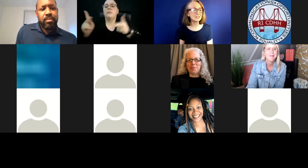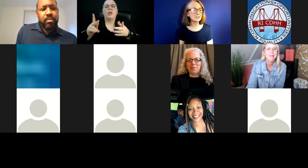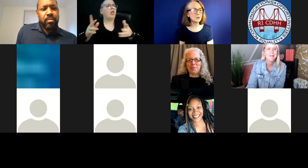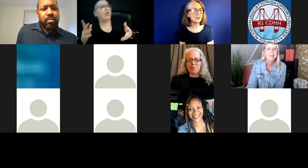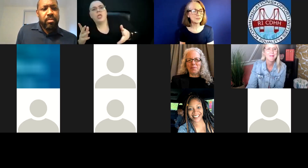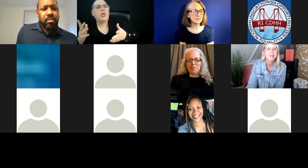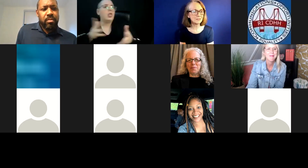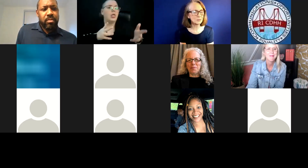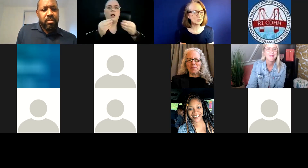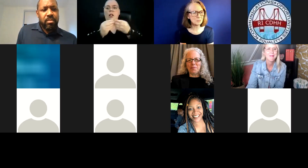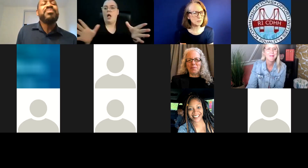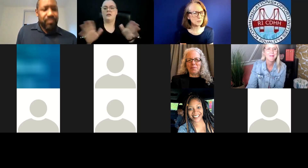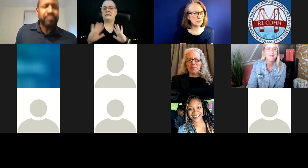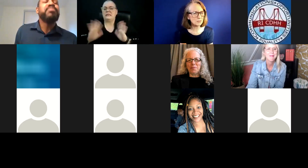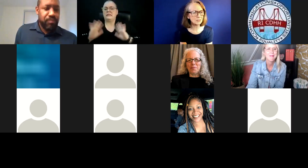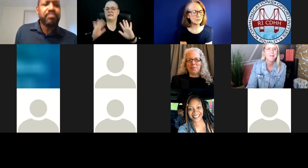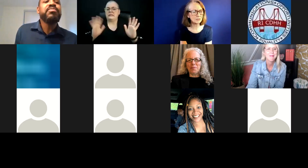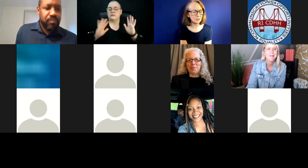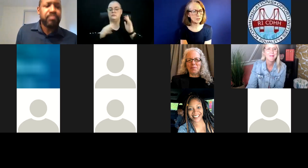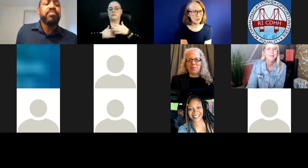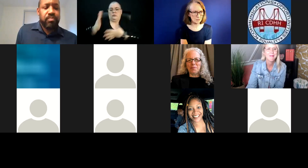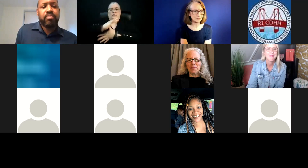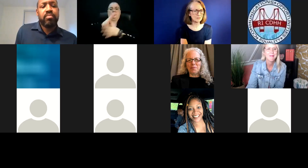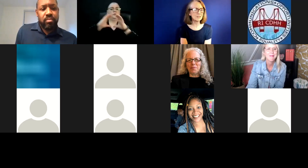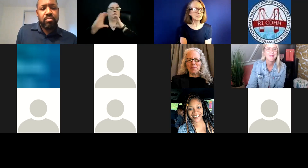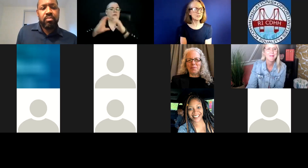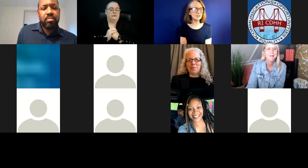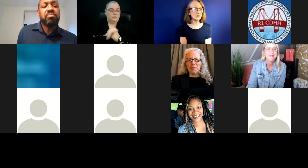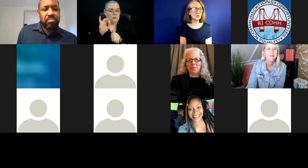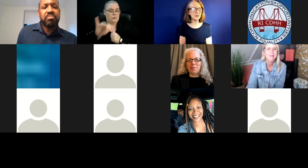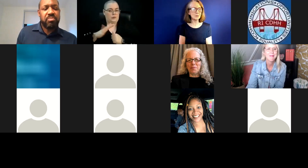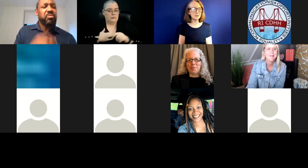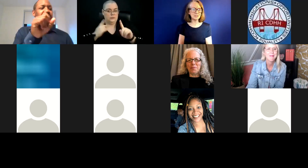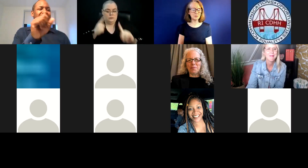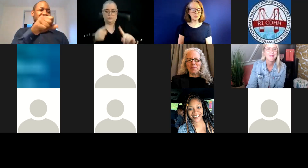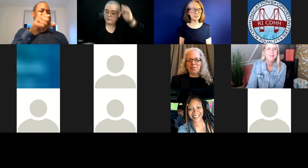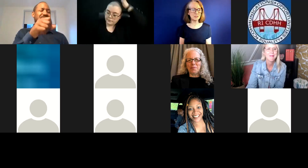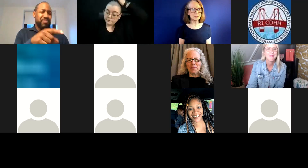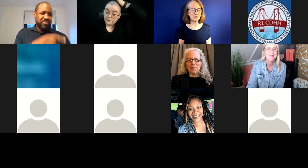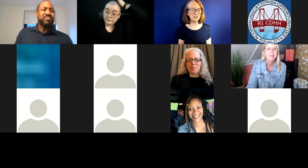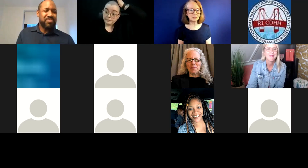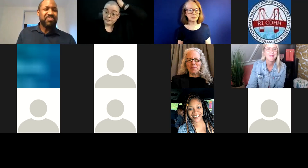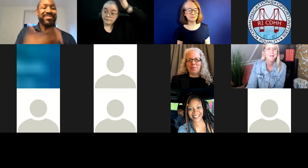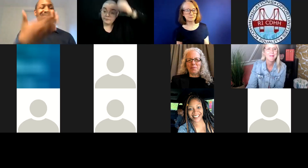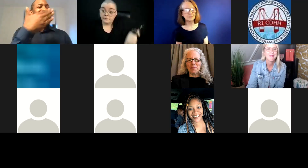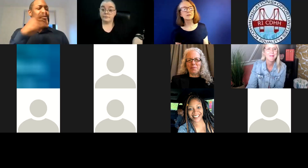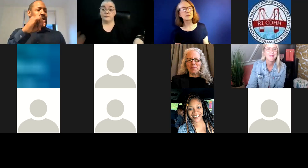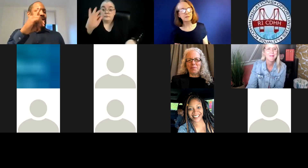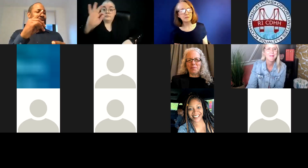vote on things where some people are feeling a little bit lost. So I would like to prioritize communication. Thank